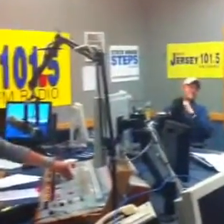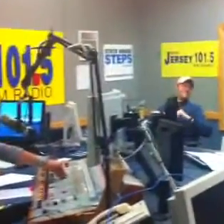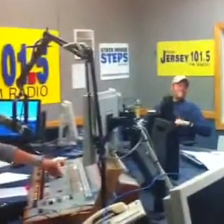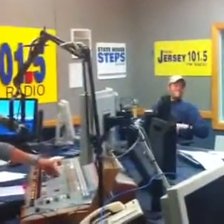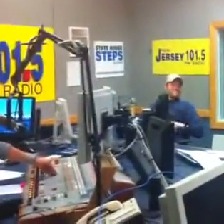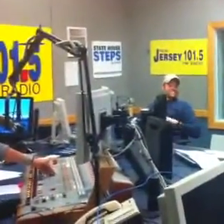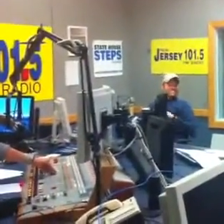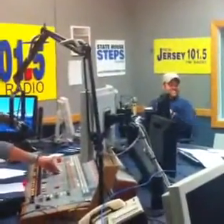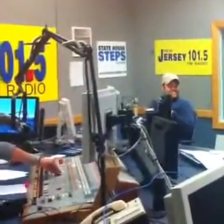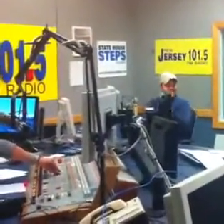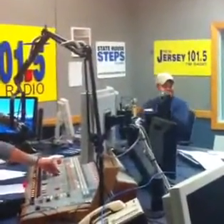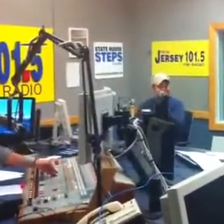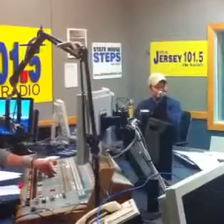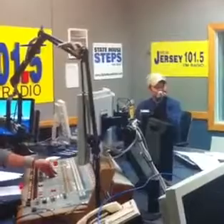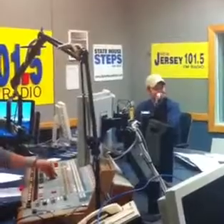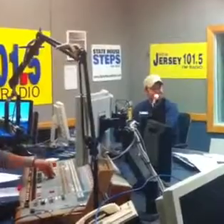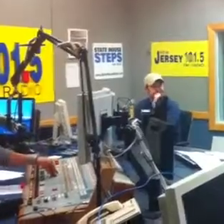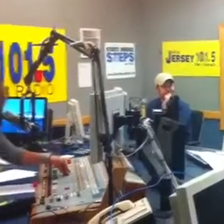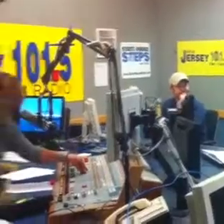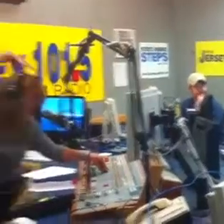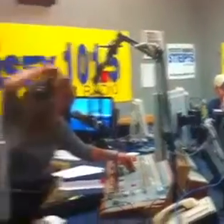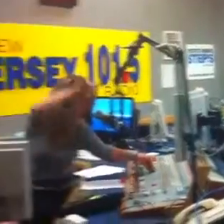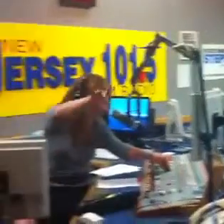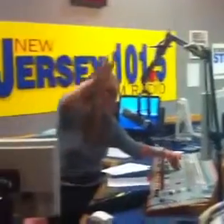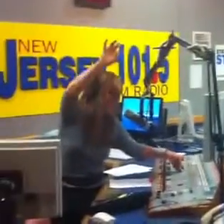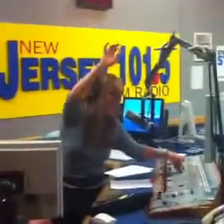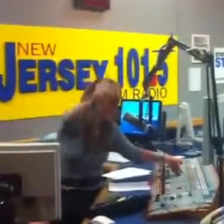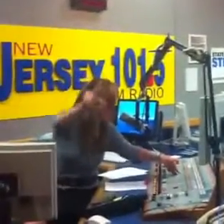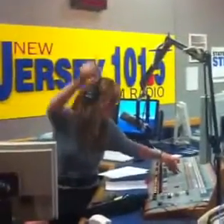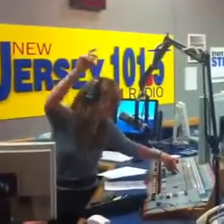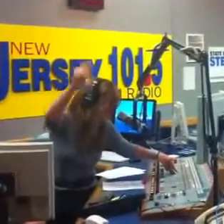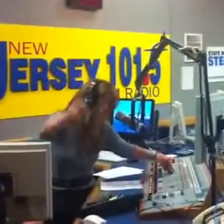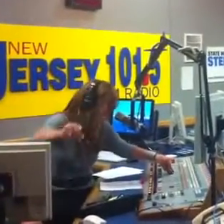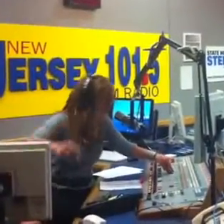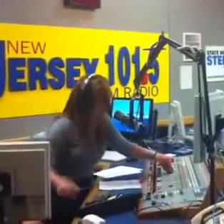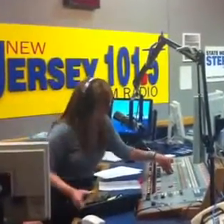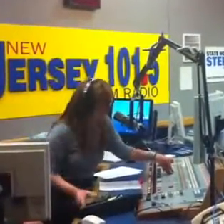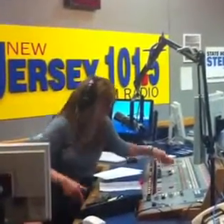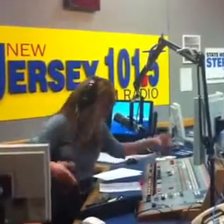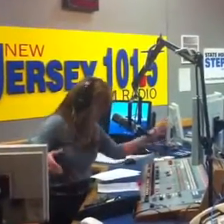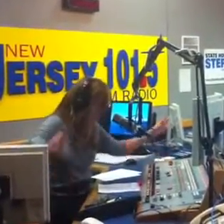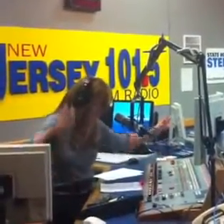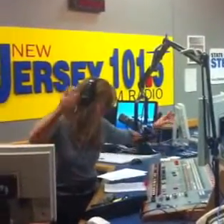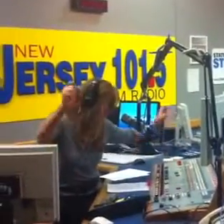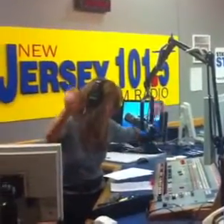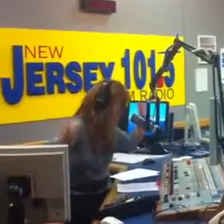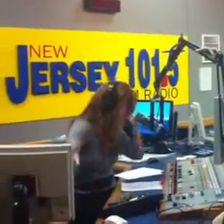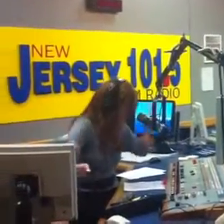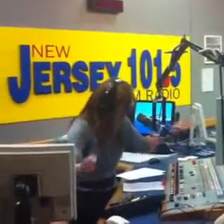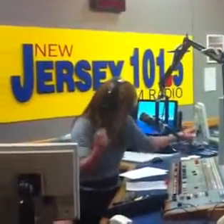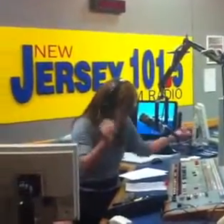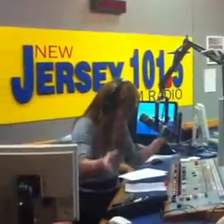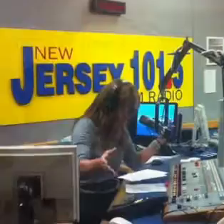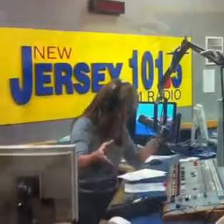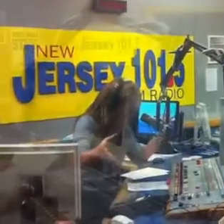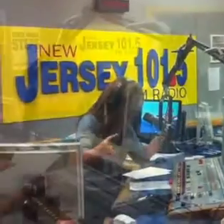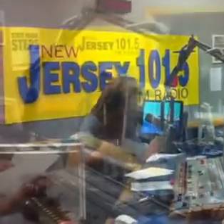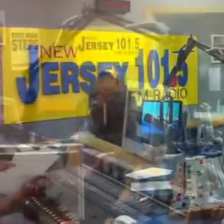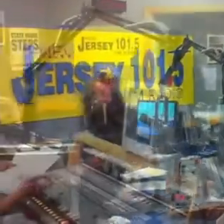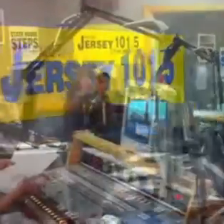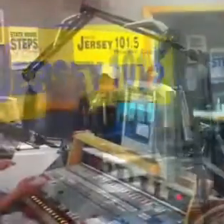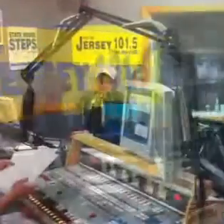don't spoil the whole bunch, girl. Oh, and I don't care what they say. I don't care what you